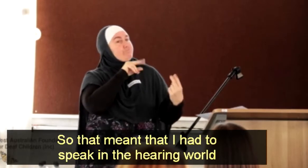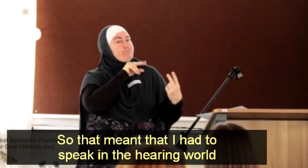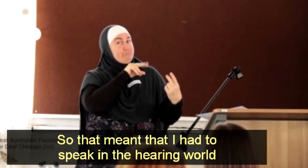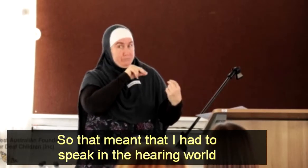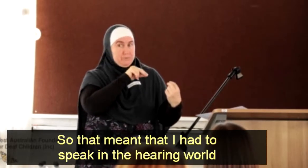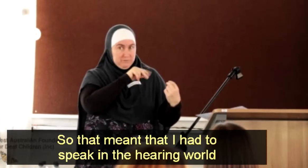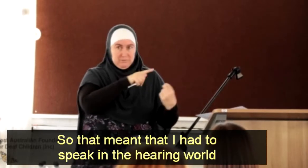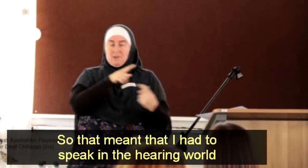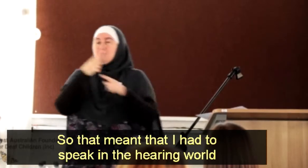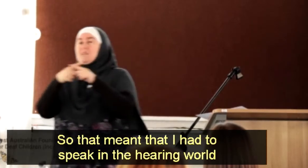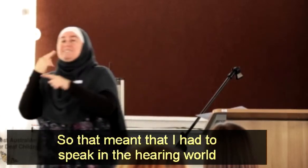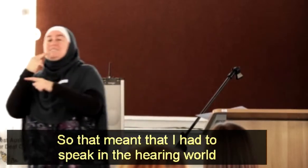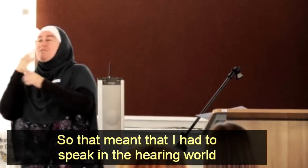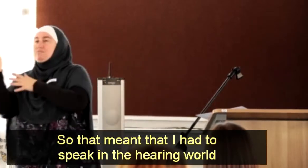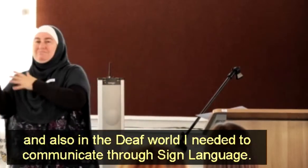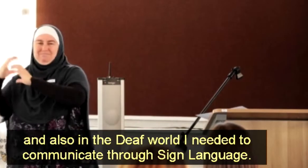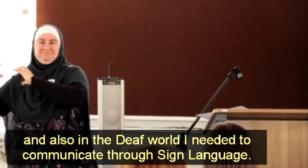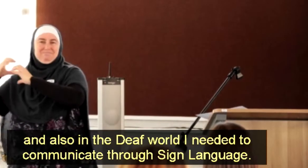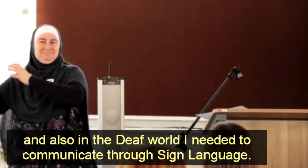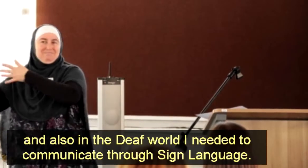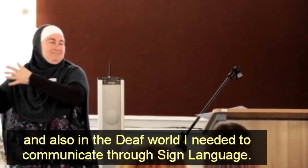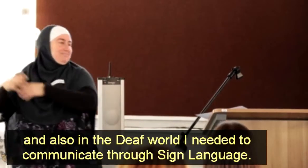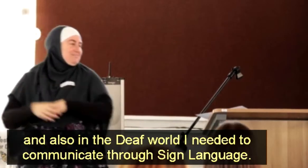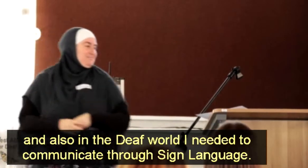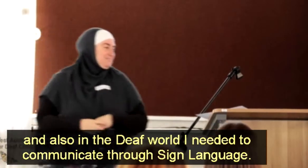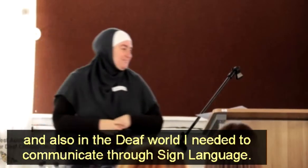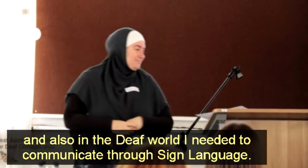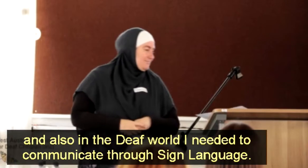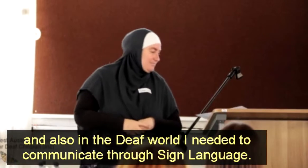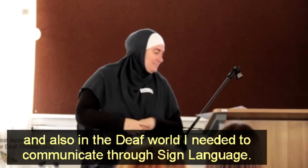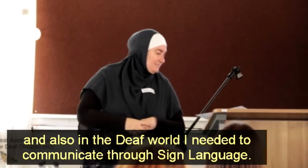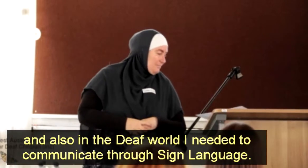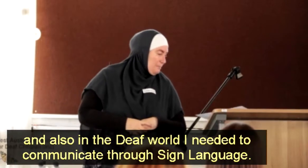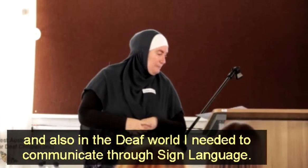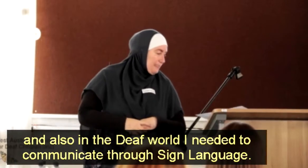had to speak in the hearing world, and also in the deaf world I needed to communicate through sign language.